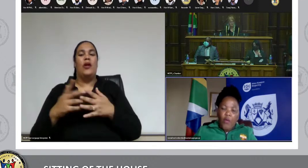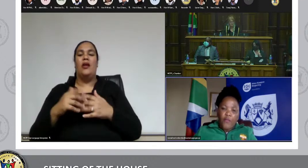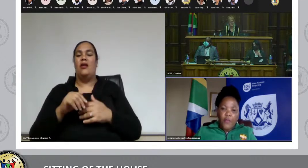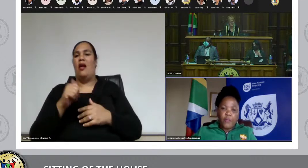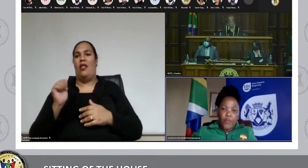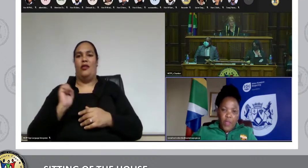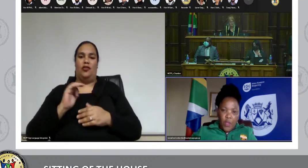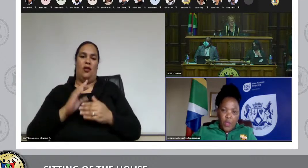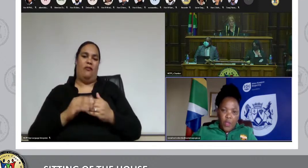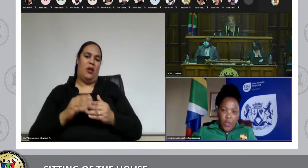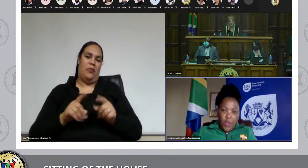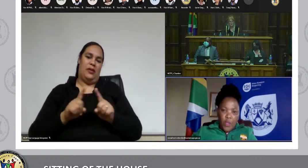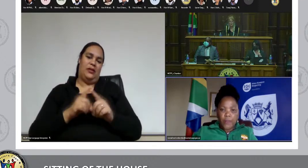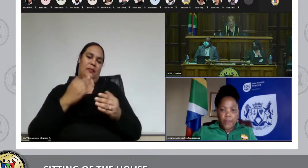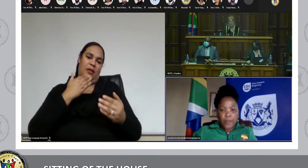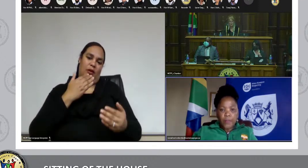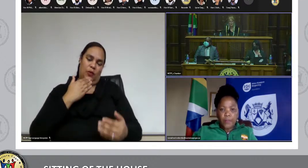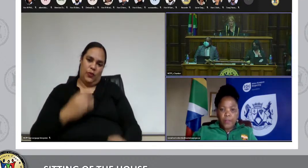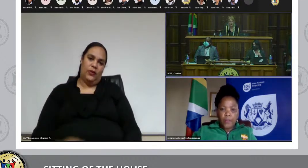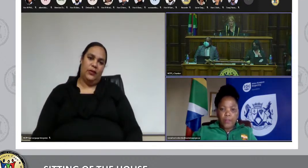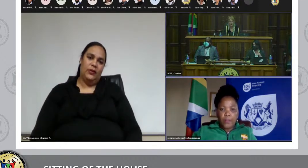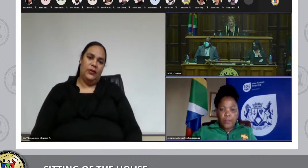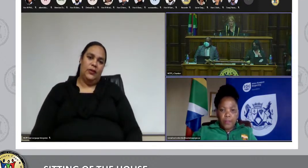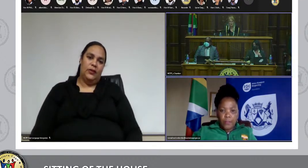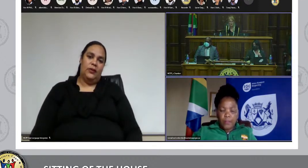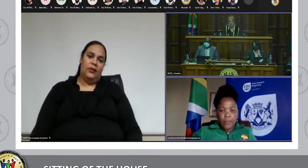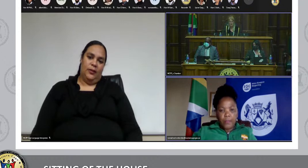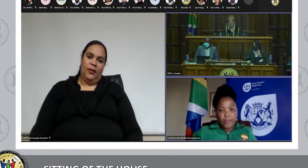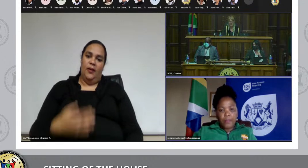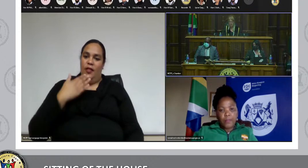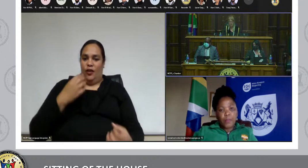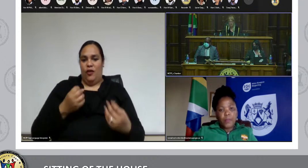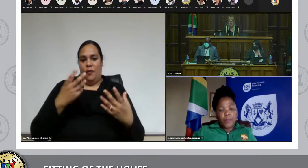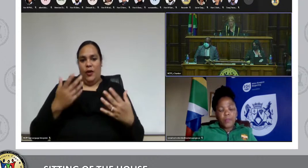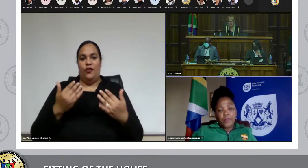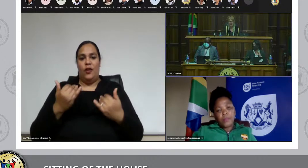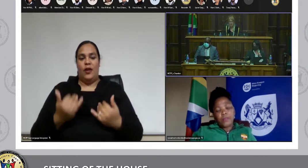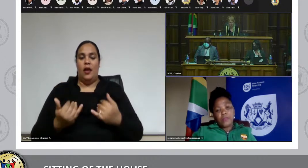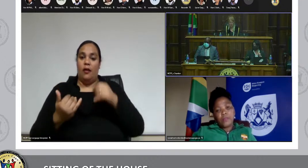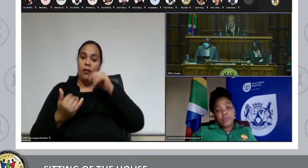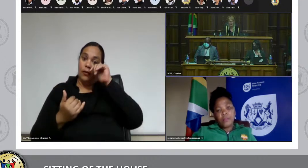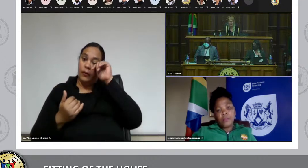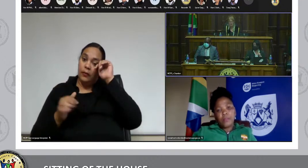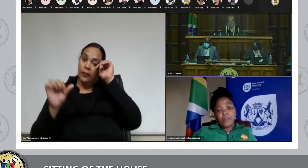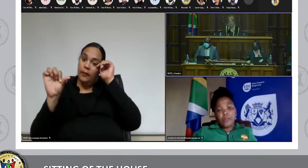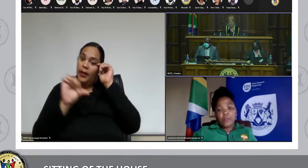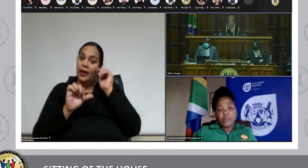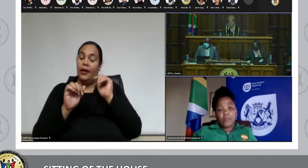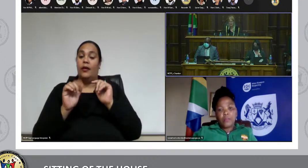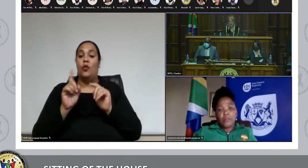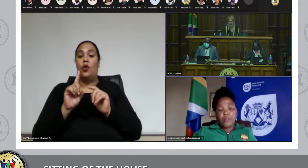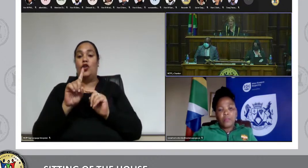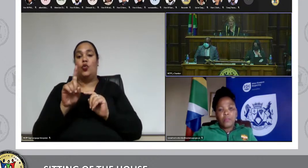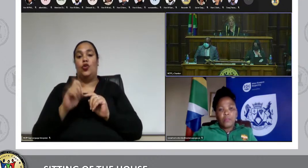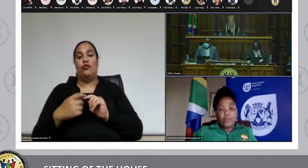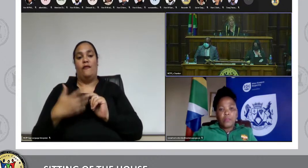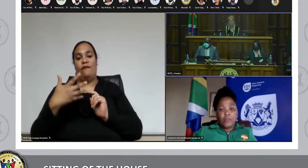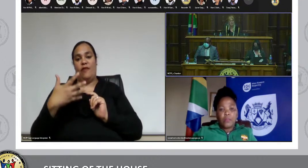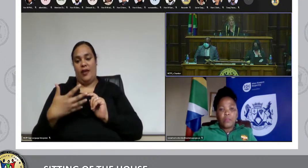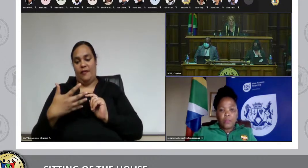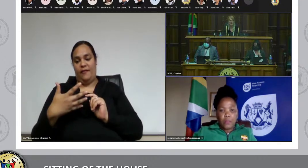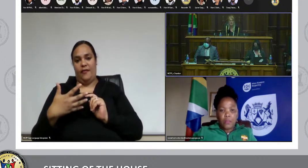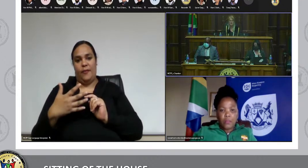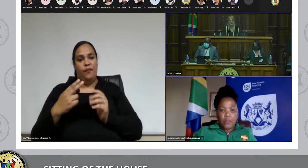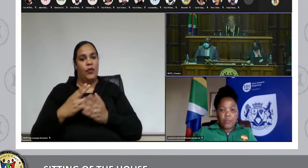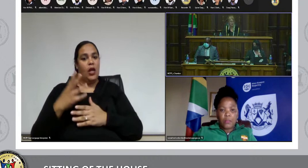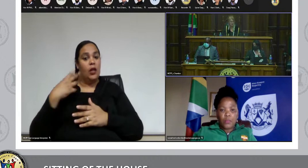member thereof. Thank you. Thank you very much. I'm going to go back to question 5.